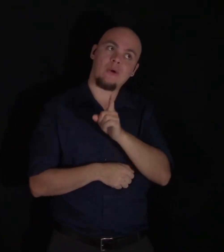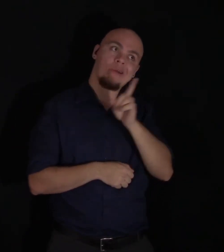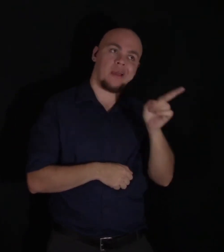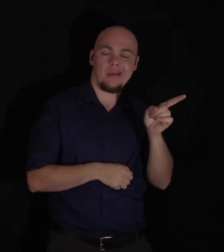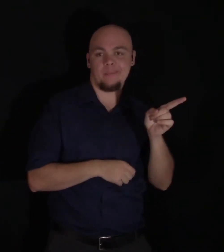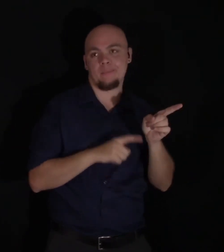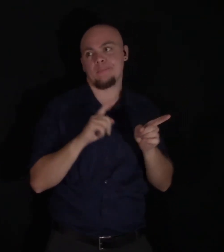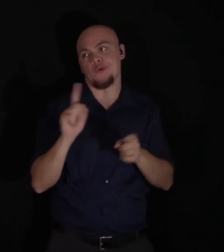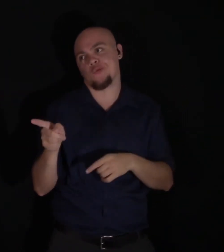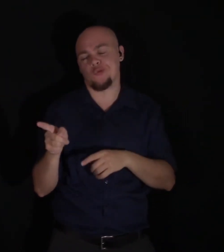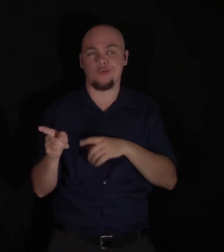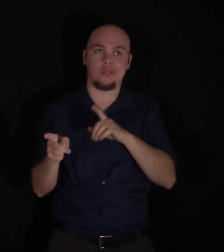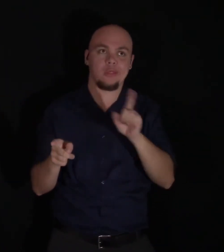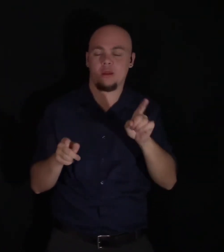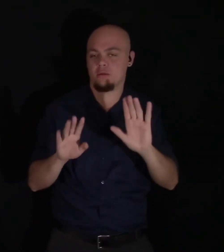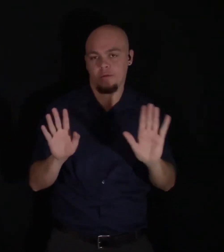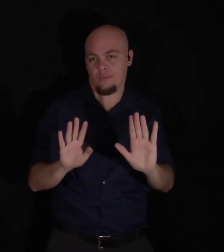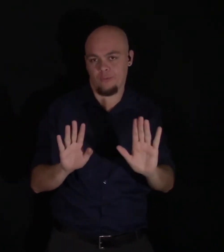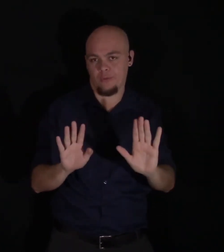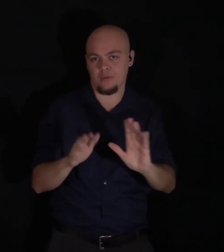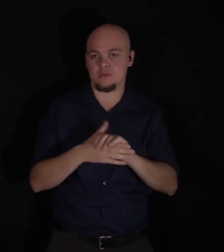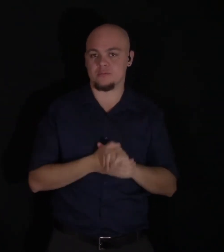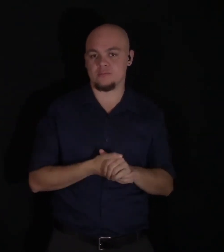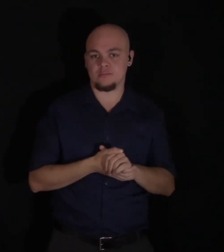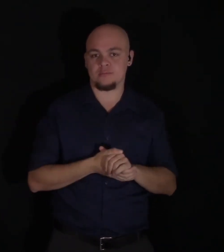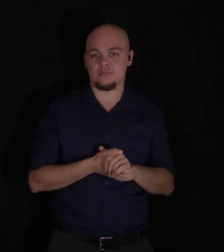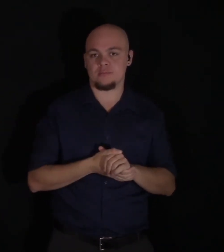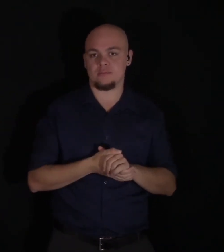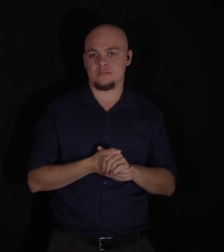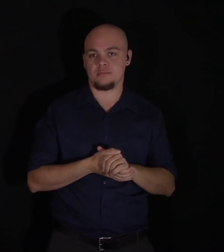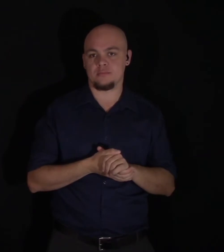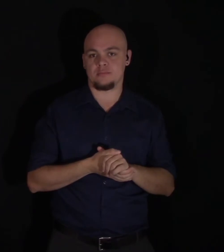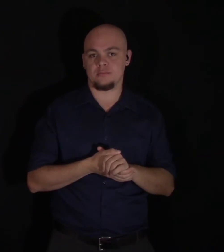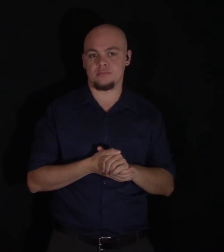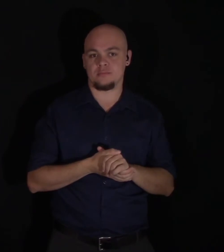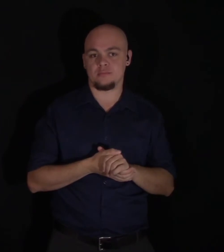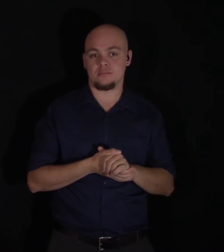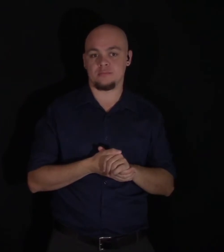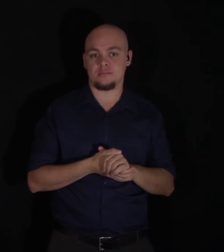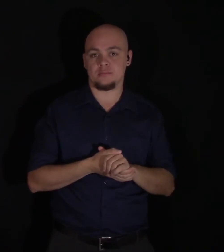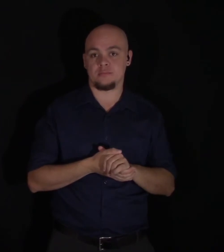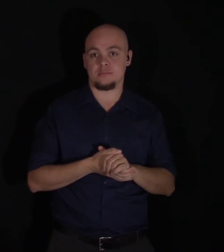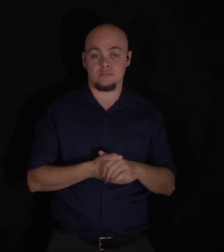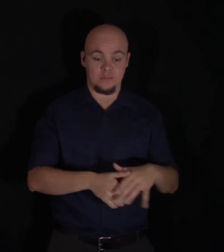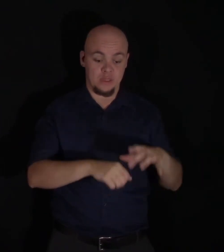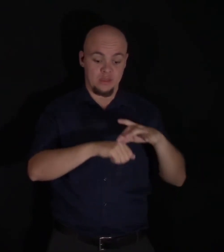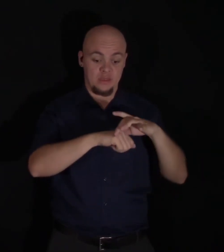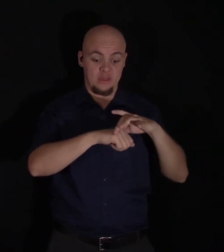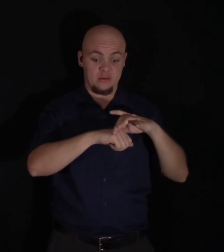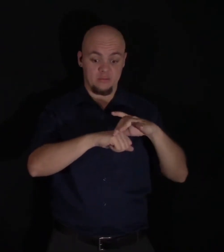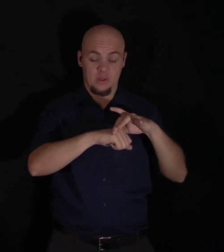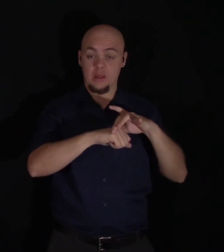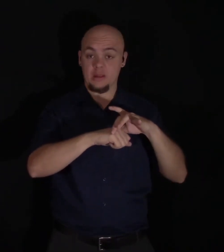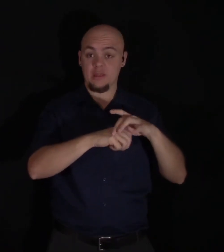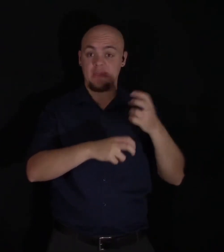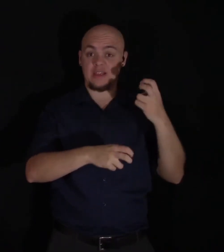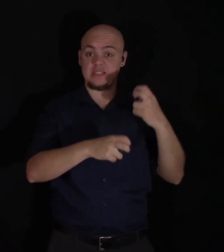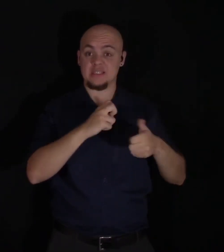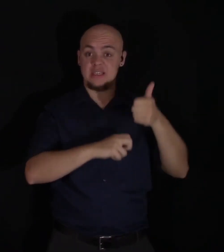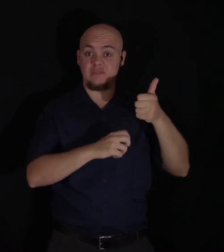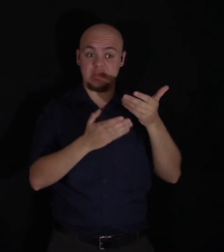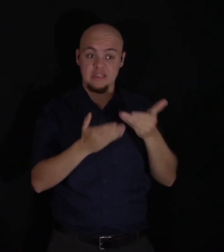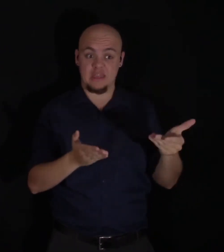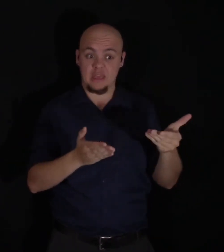her. There's actually nothing more difficult on the planet than another person. Think about